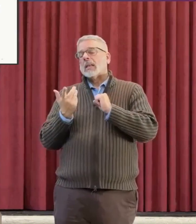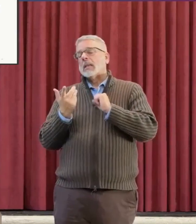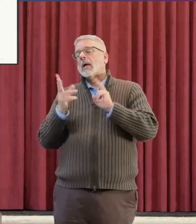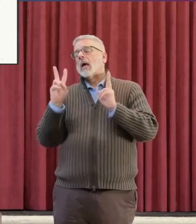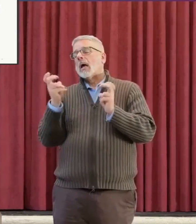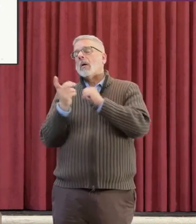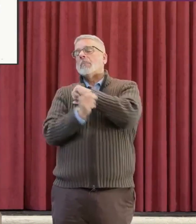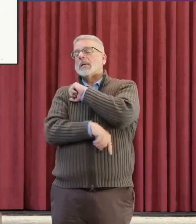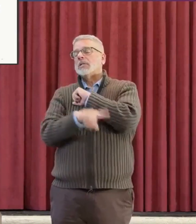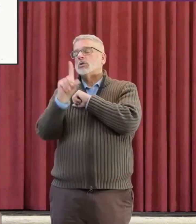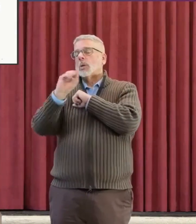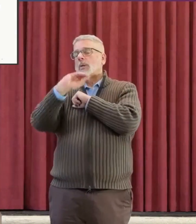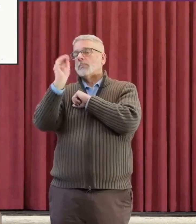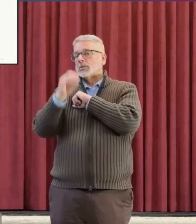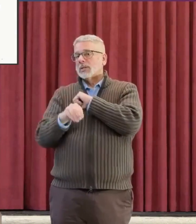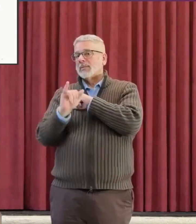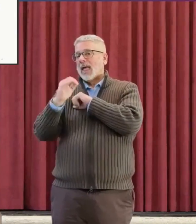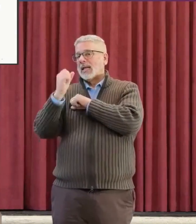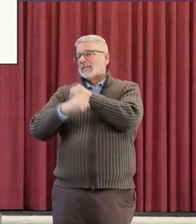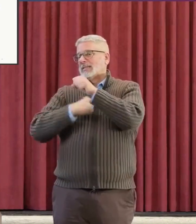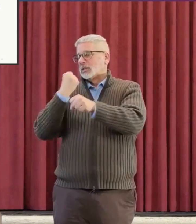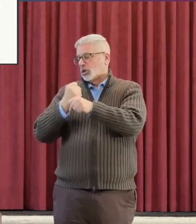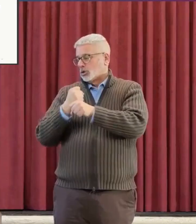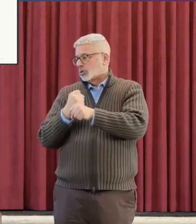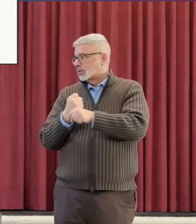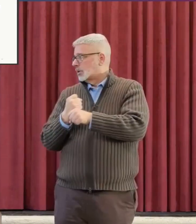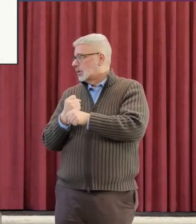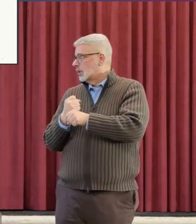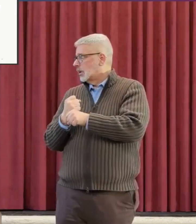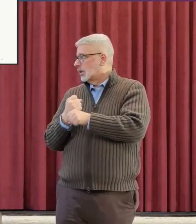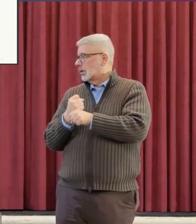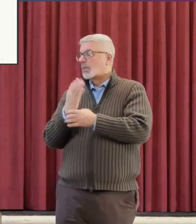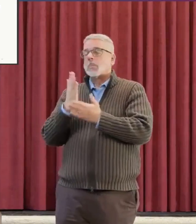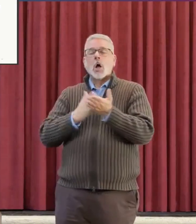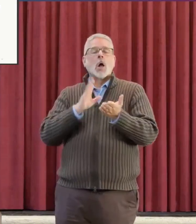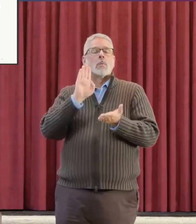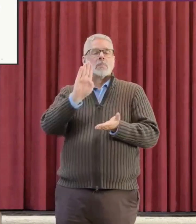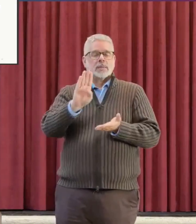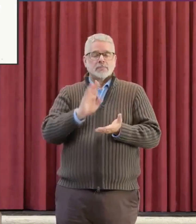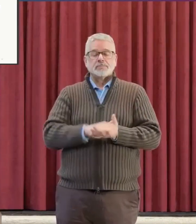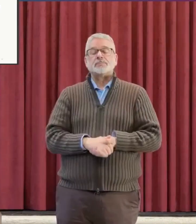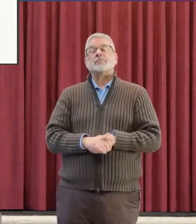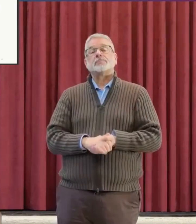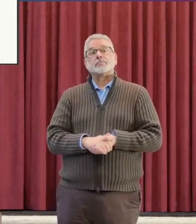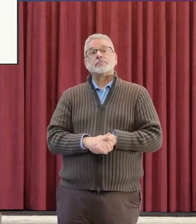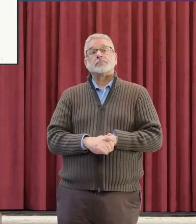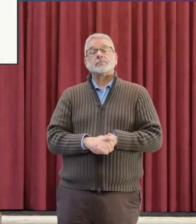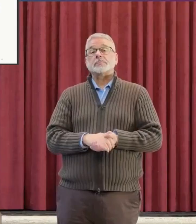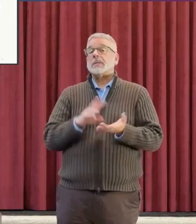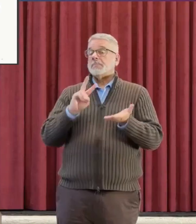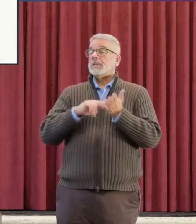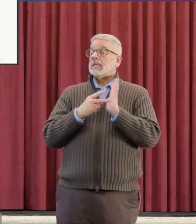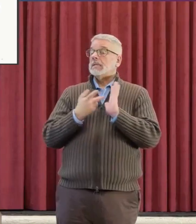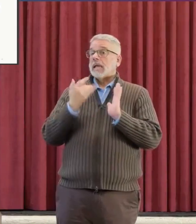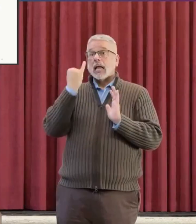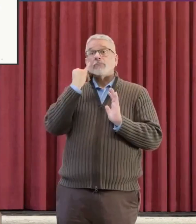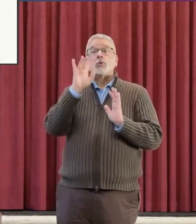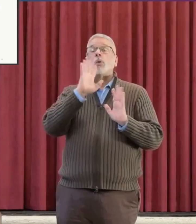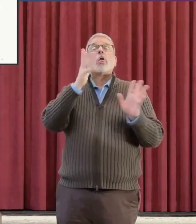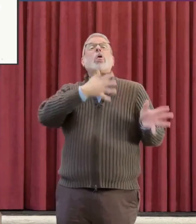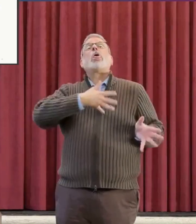20% of that year's Medicare Part B premium. So it can be very expensive, and